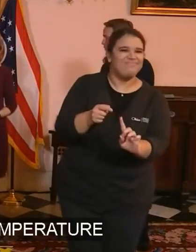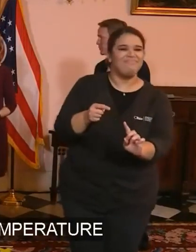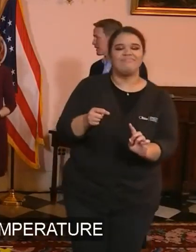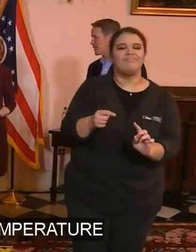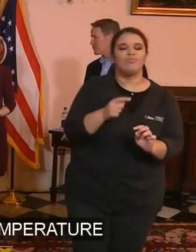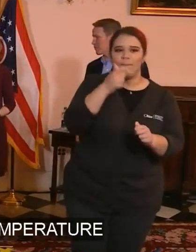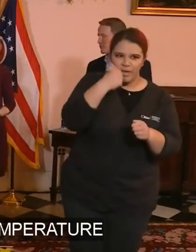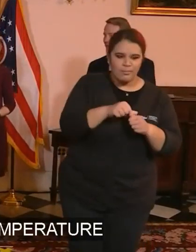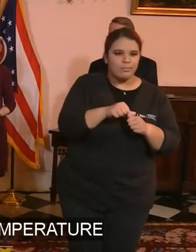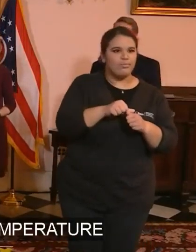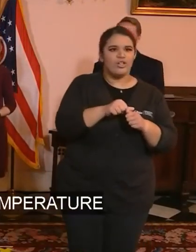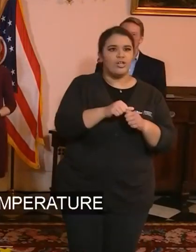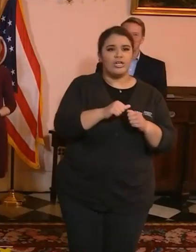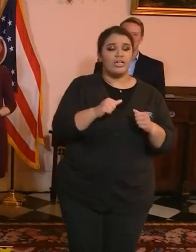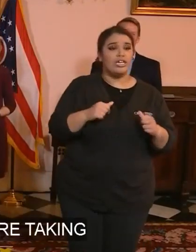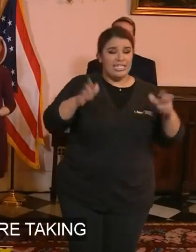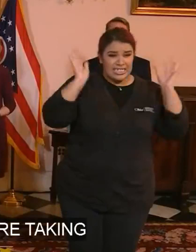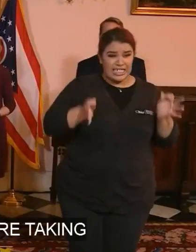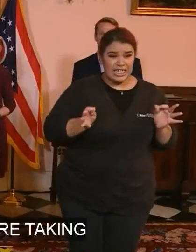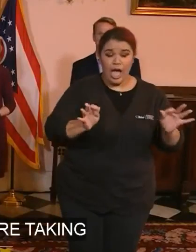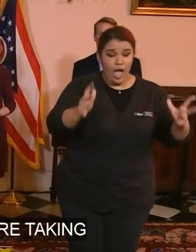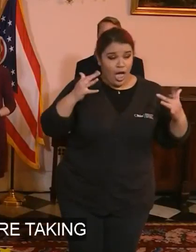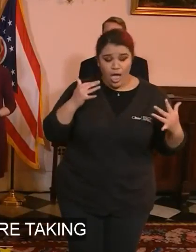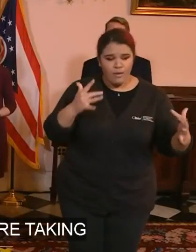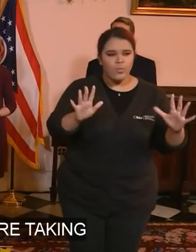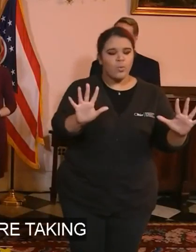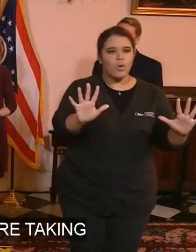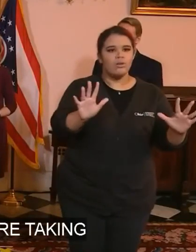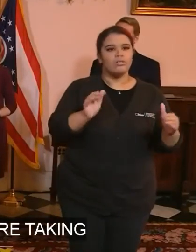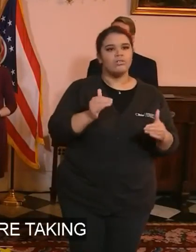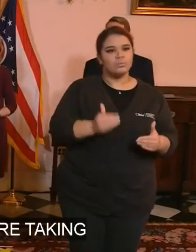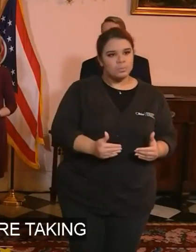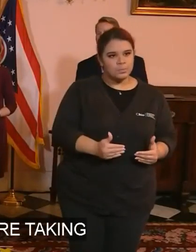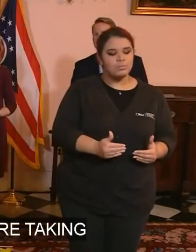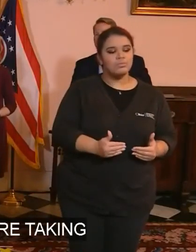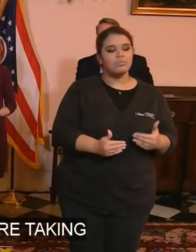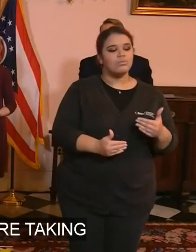one step at a time. If we're finding,